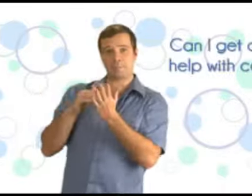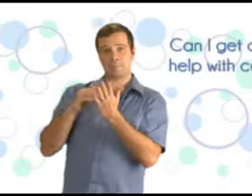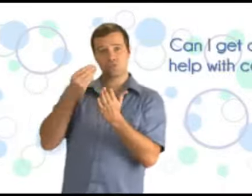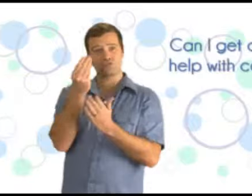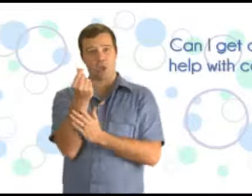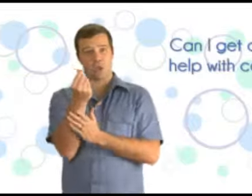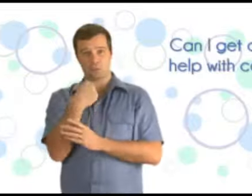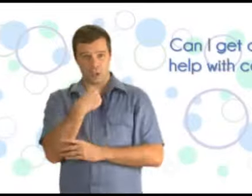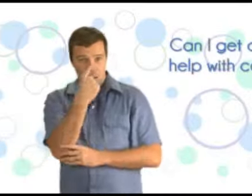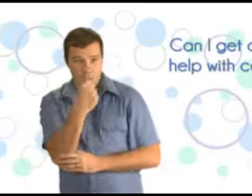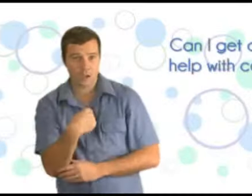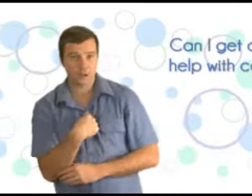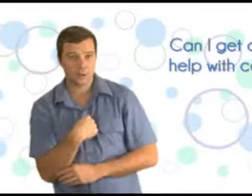Can I get other help with costs?